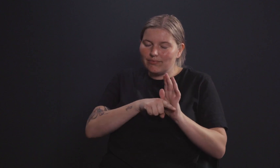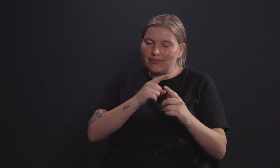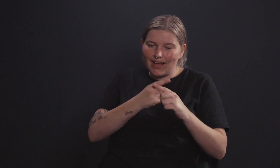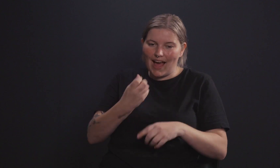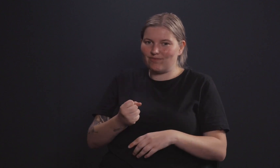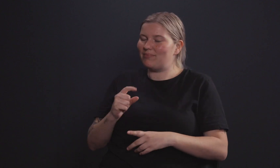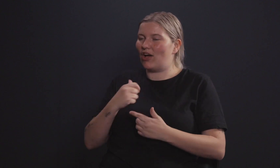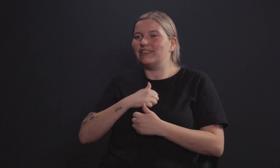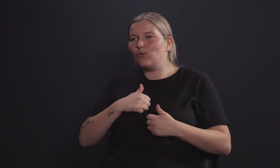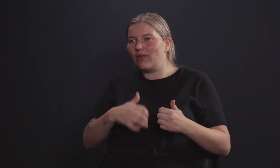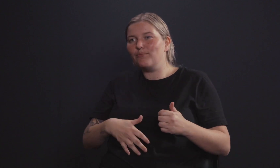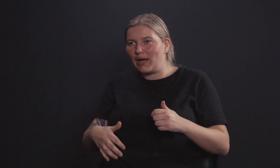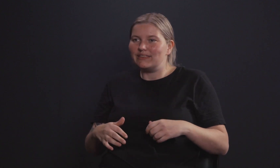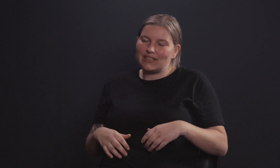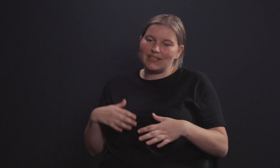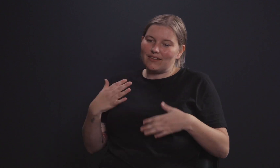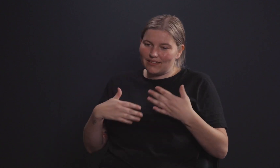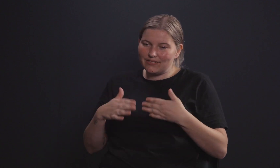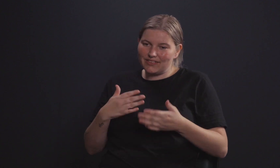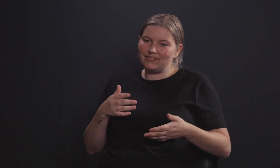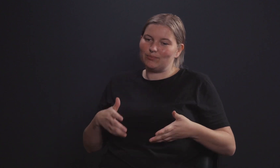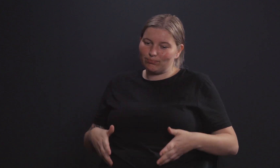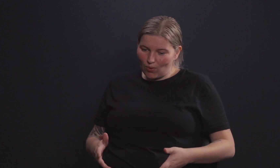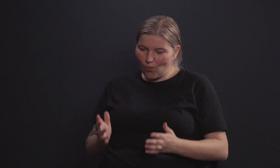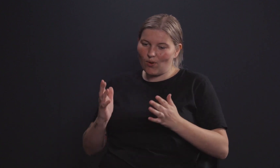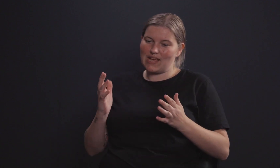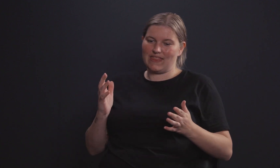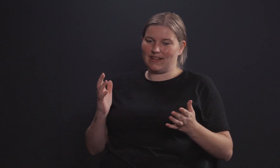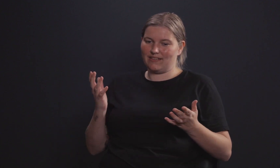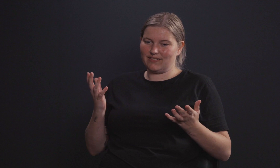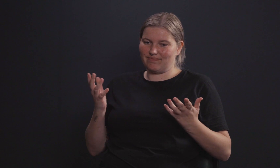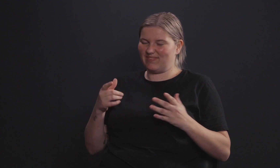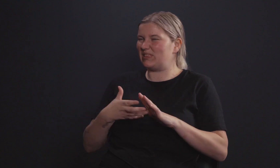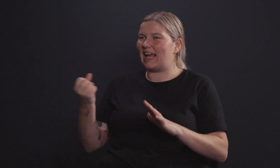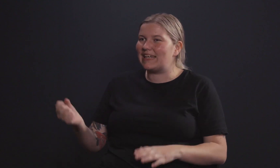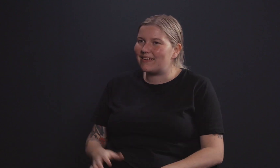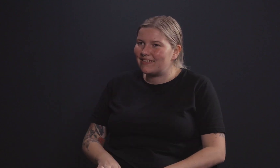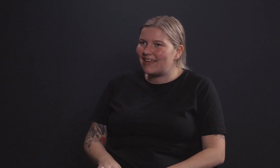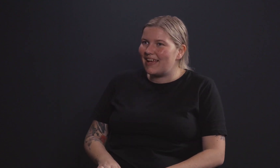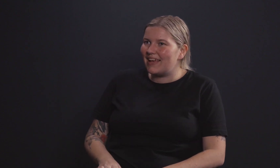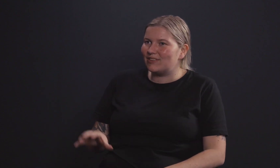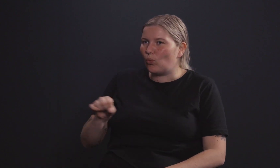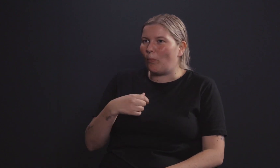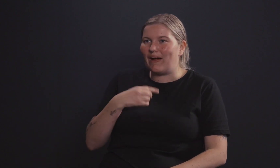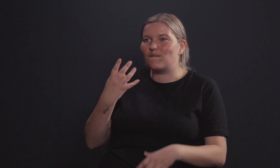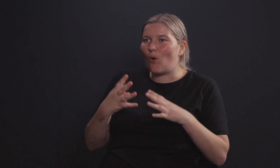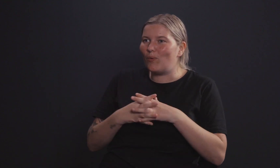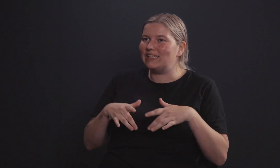every pregnancy has its ups and downs, but all in all, I'd enjoyed that time. Once he was born, he was just taken from me.